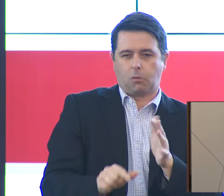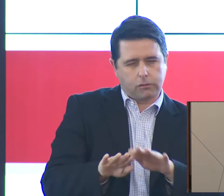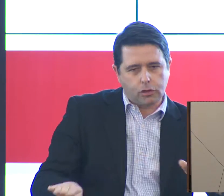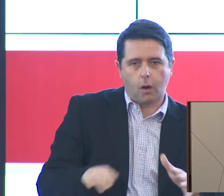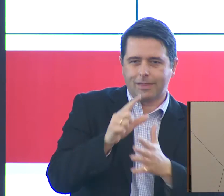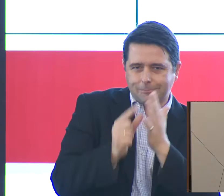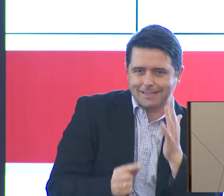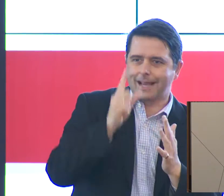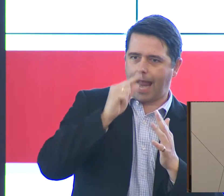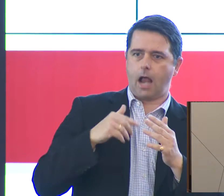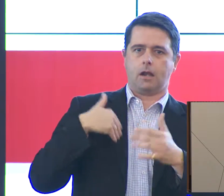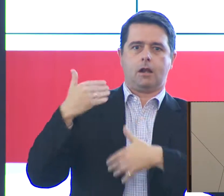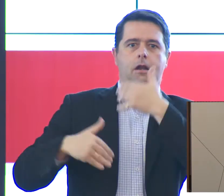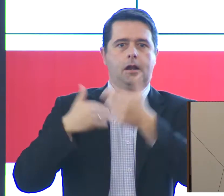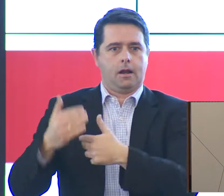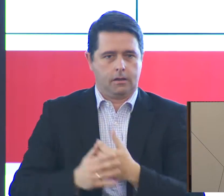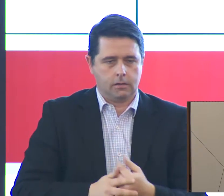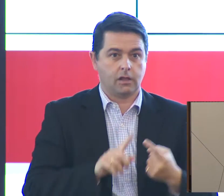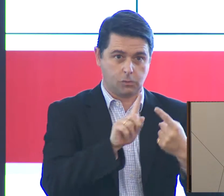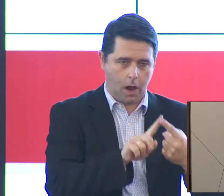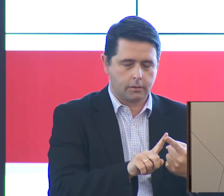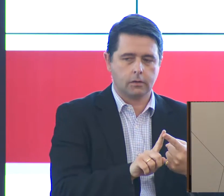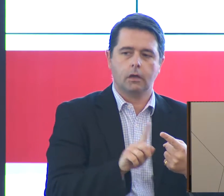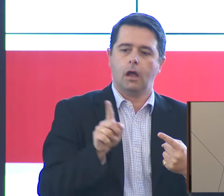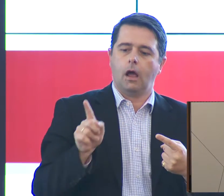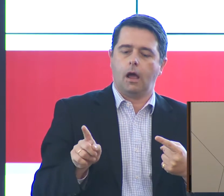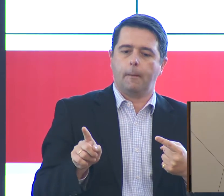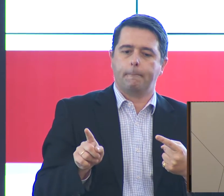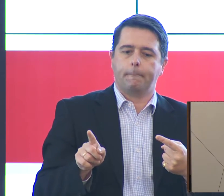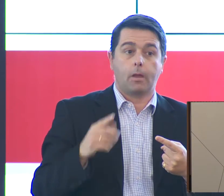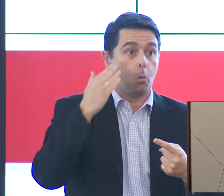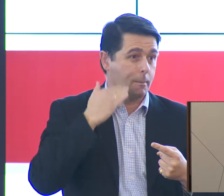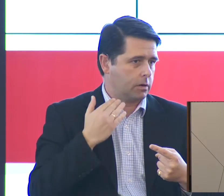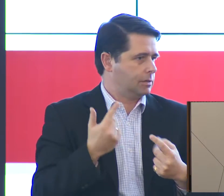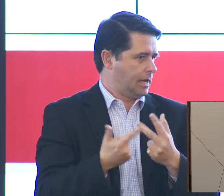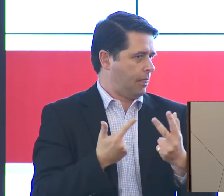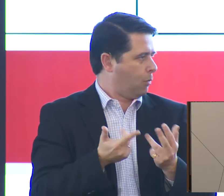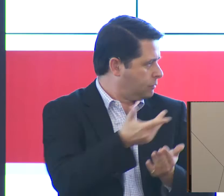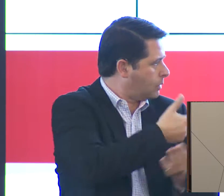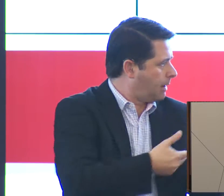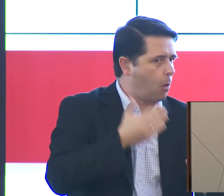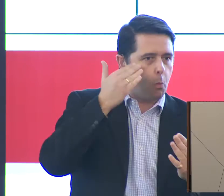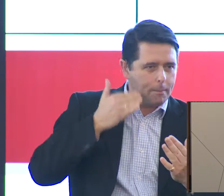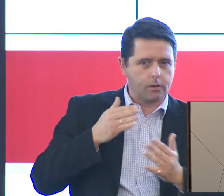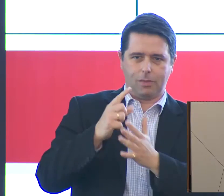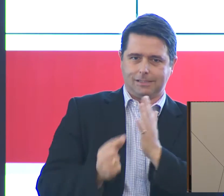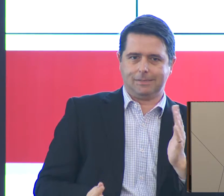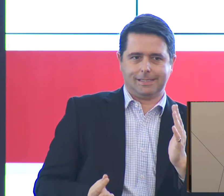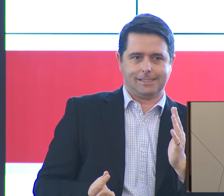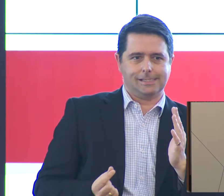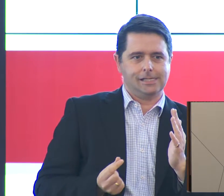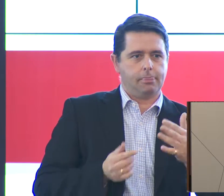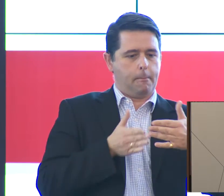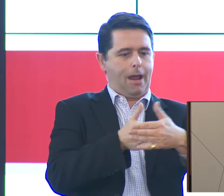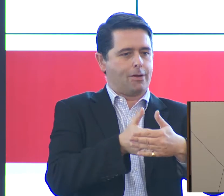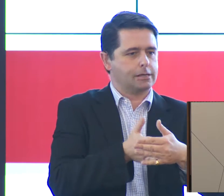can we do to ensure that the child with a disability can live a fulfilling life? Secondly, women. We've